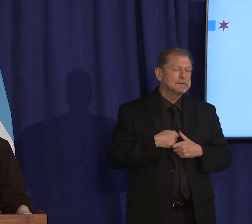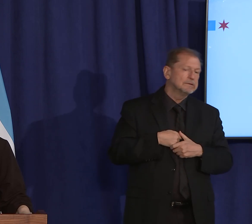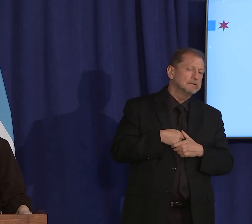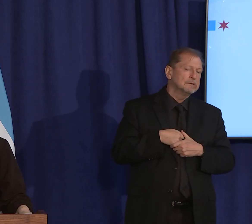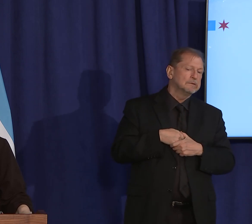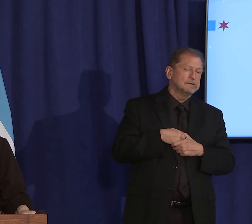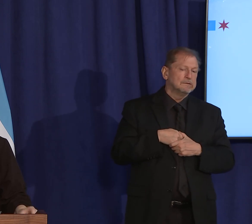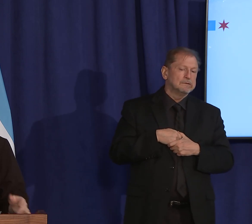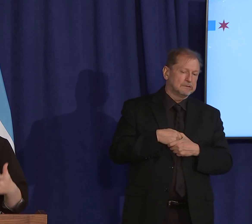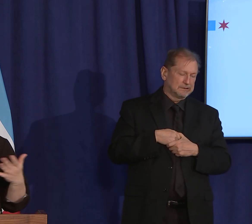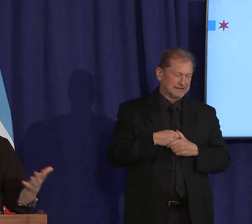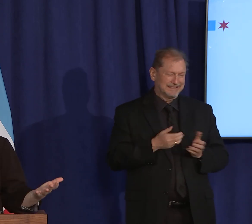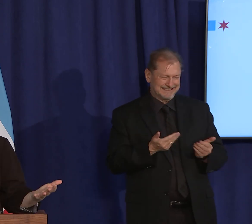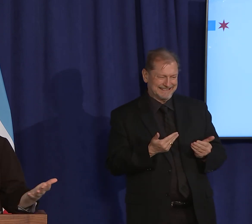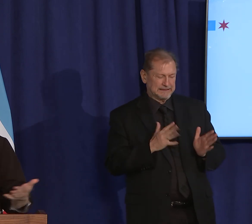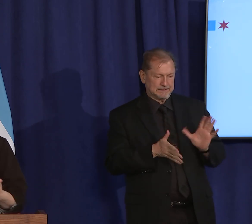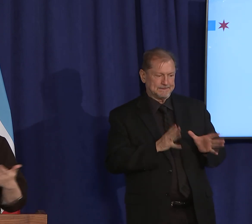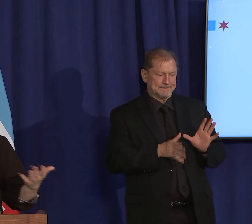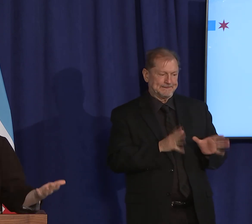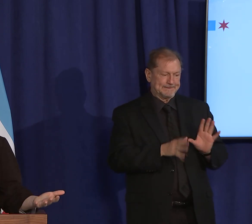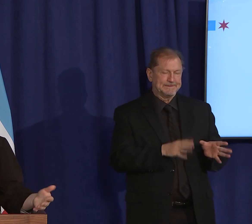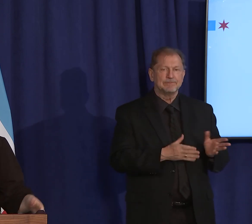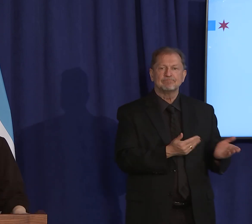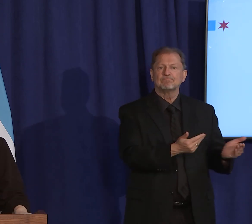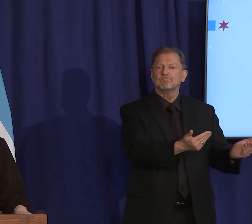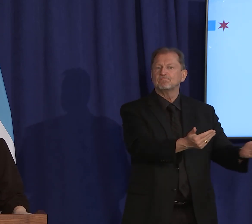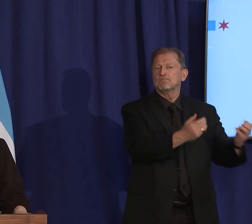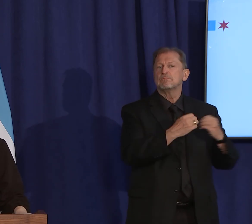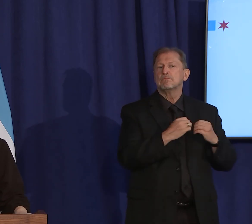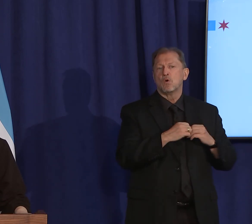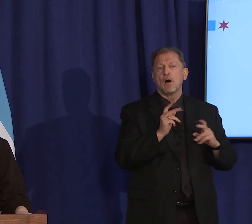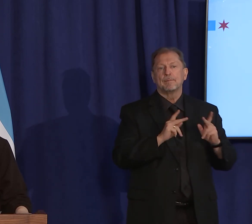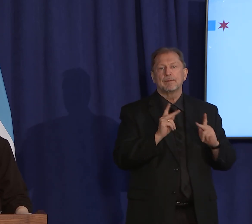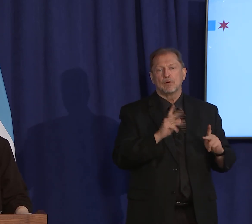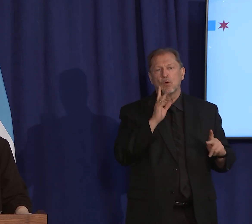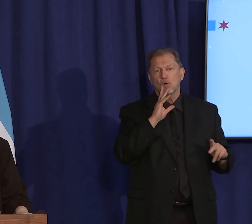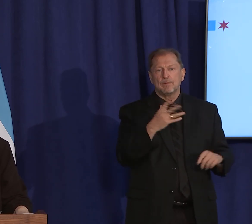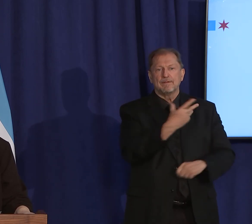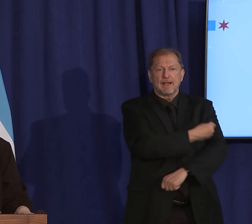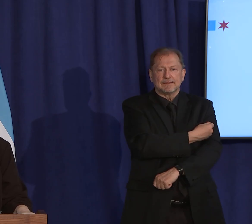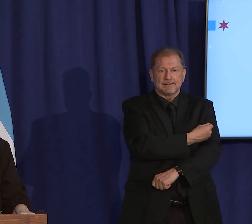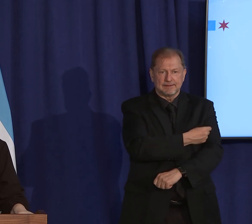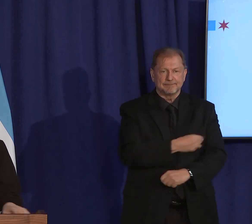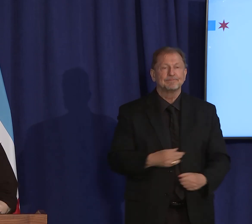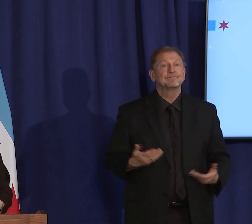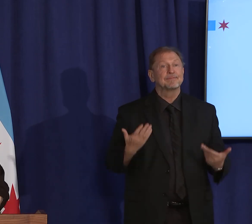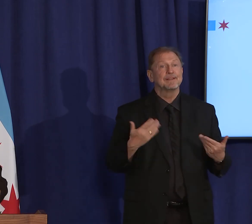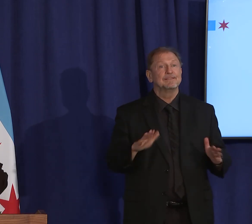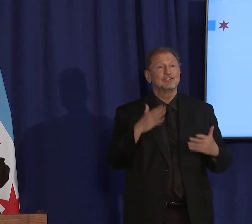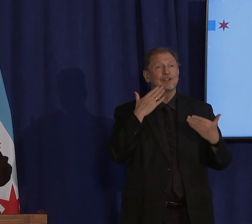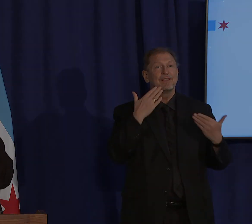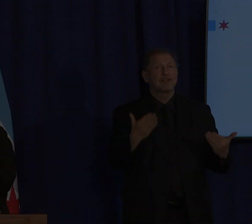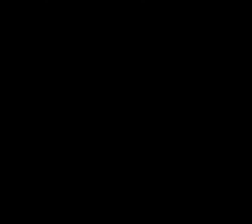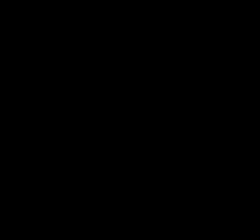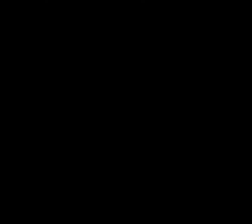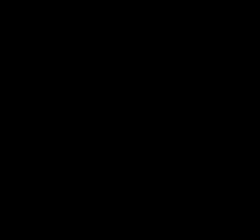now wanting to get vaccinated and be able to more fully participate in life again. Thanks. Thank you, everybody. Thanks.